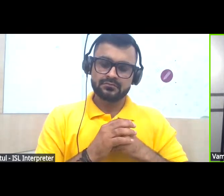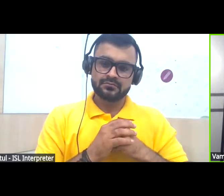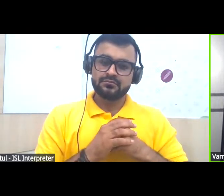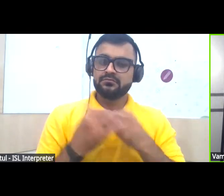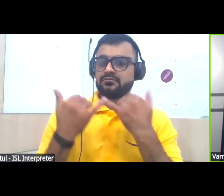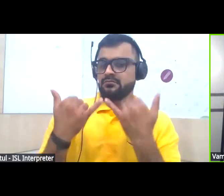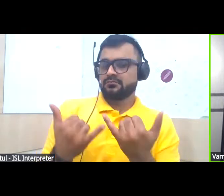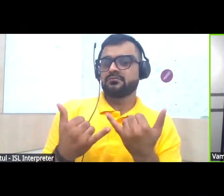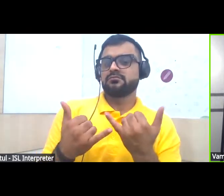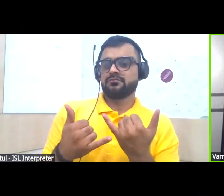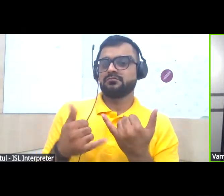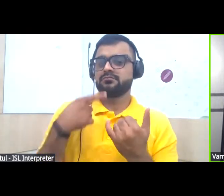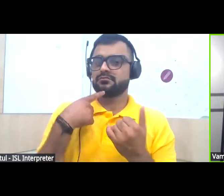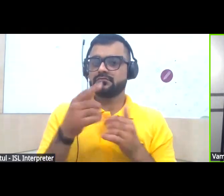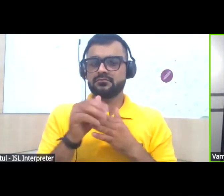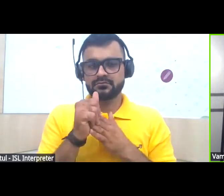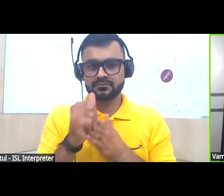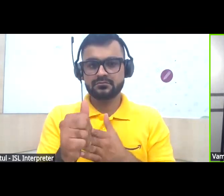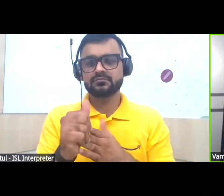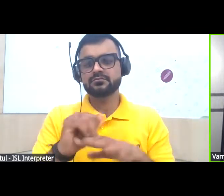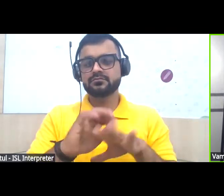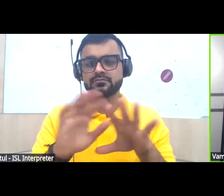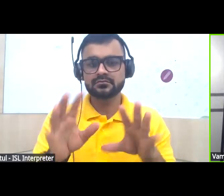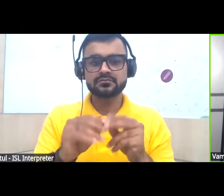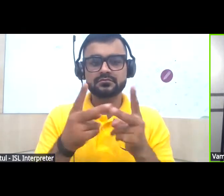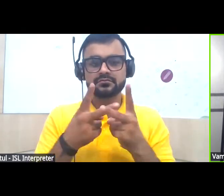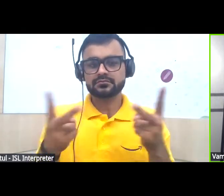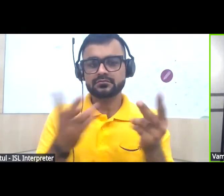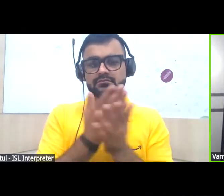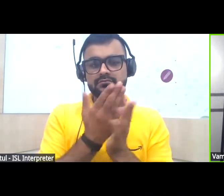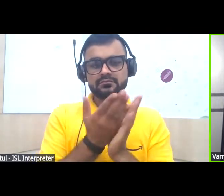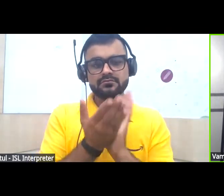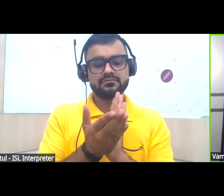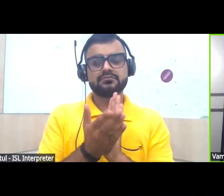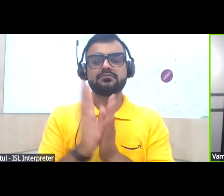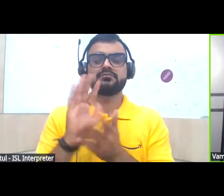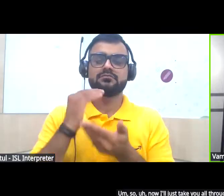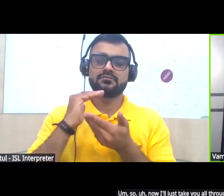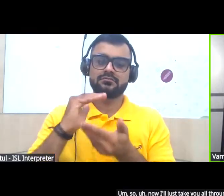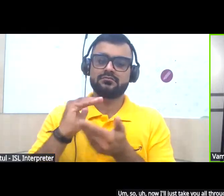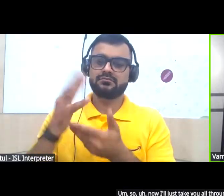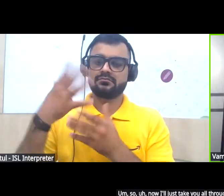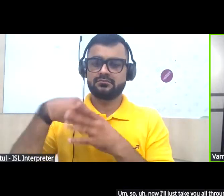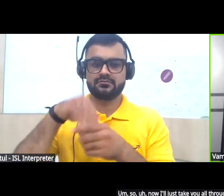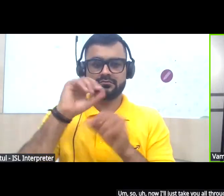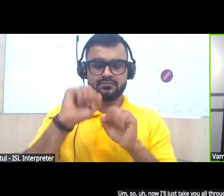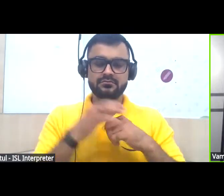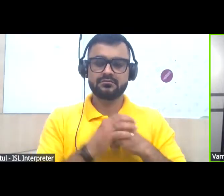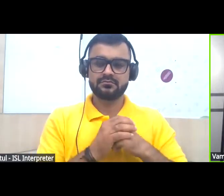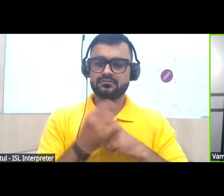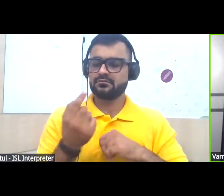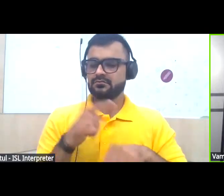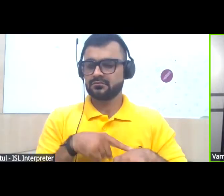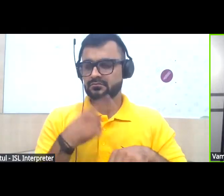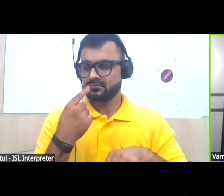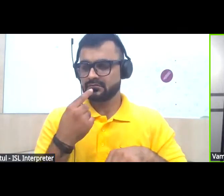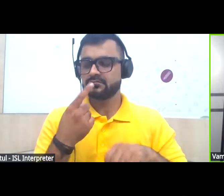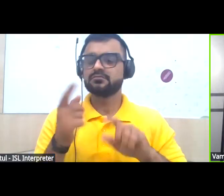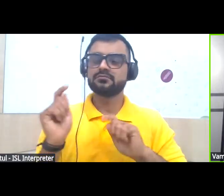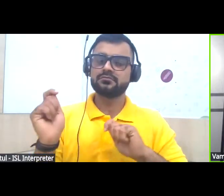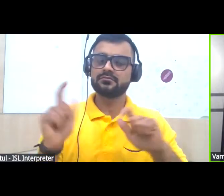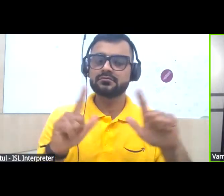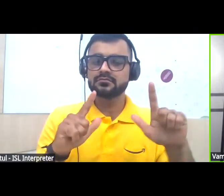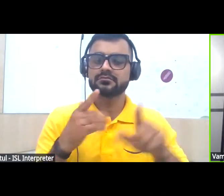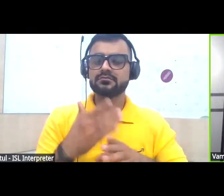Now I'll just take you all through the different categories of awards that we have. Just give me a minute so that I can share